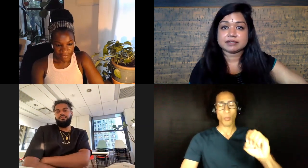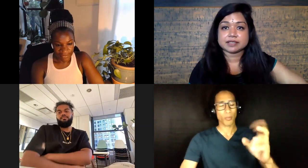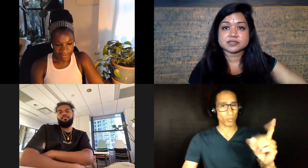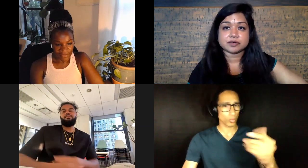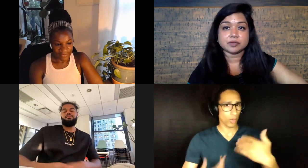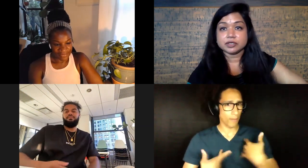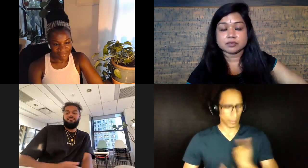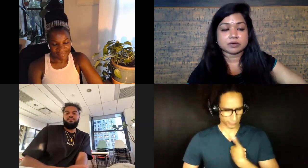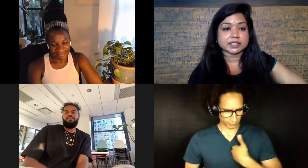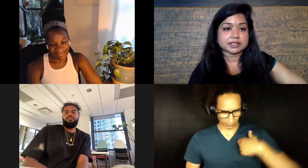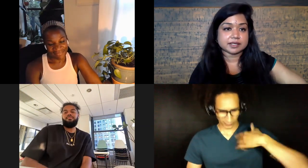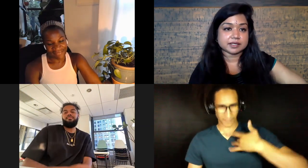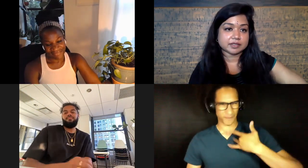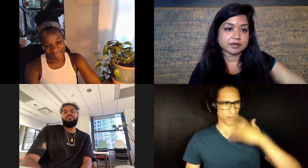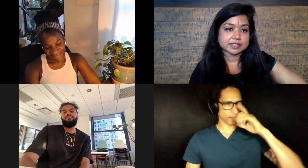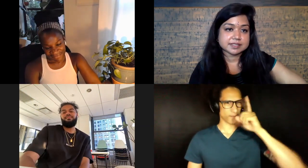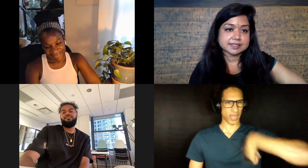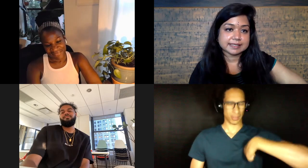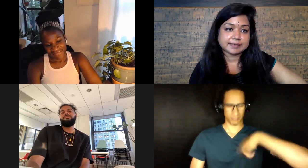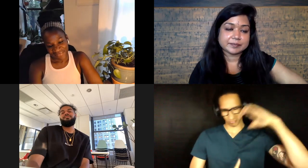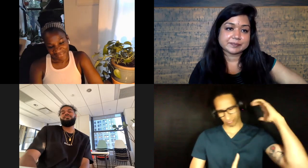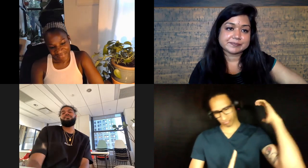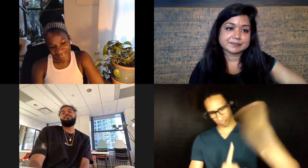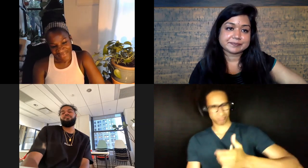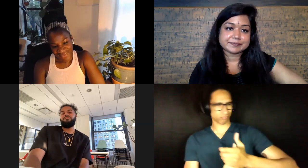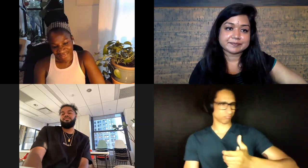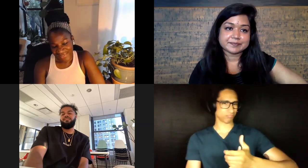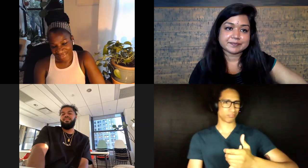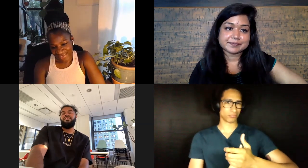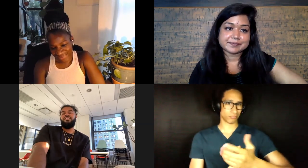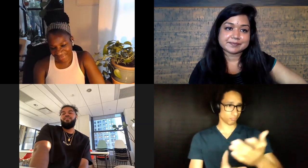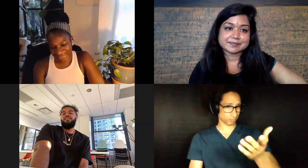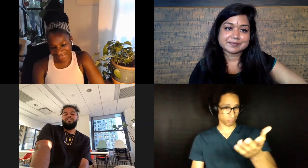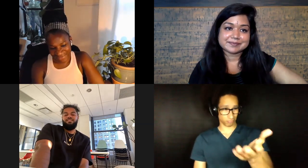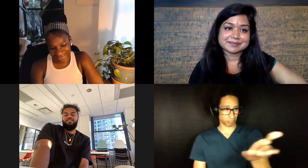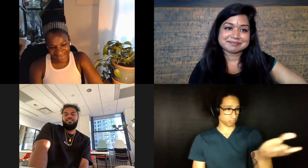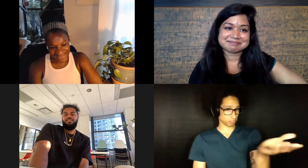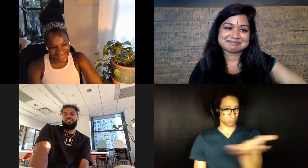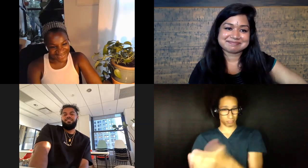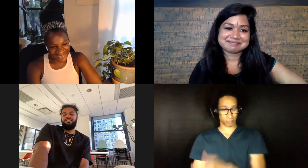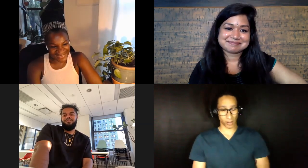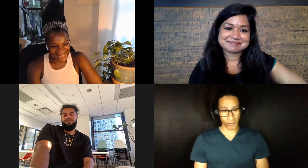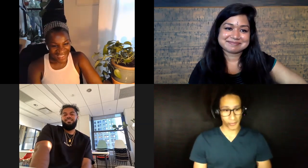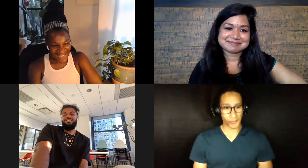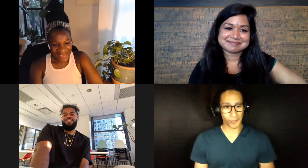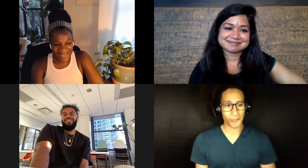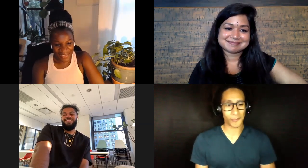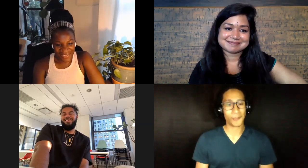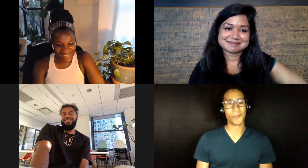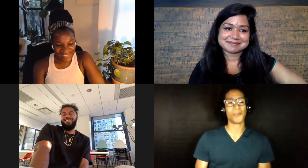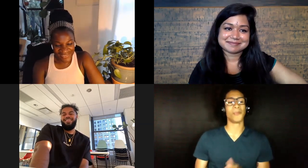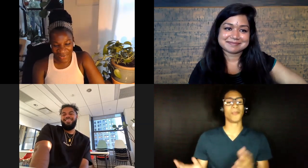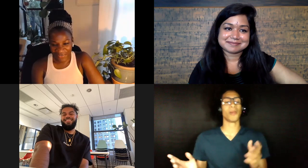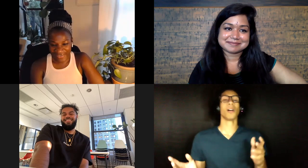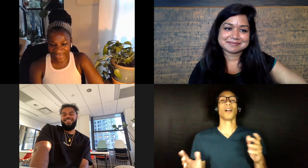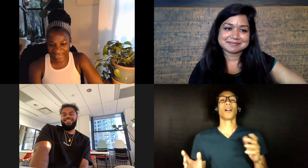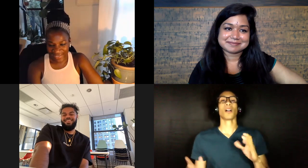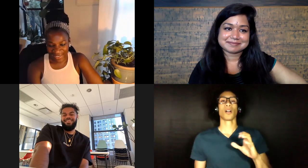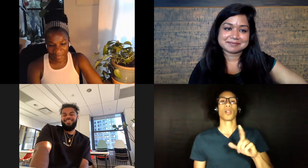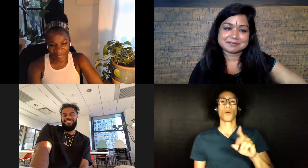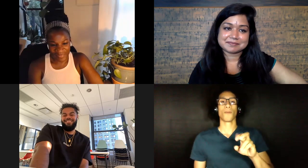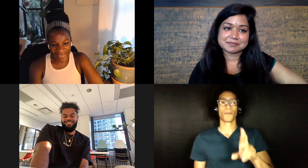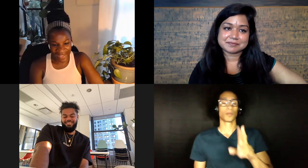Yeah. Yeah. Go ahead. You wanna take it, or you want? Oh no, go ahead. Okay. I was just gonna say, giving back to